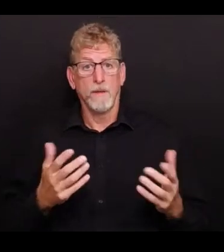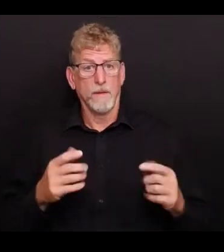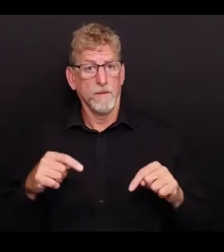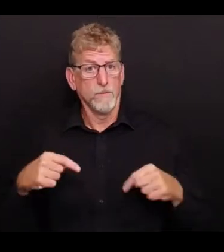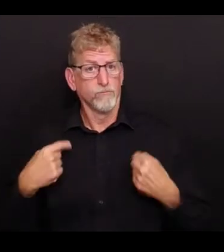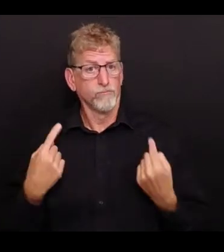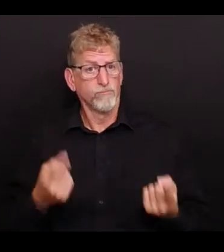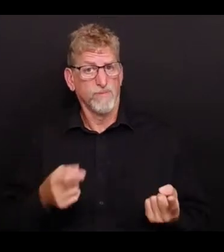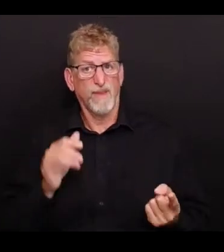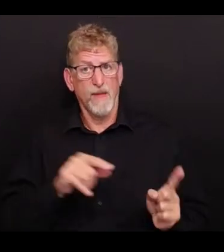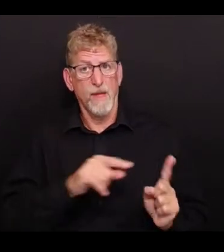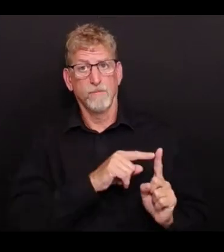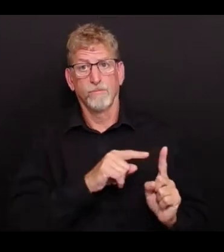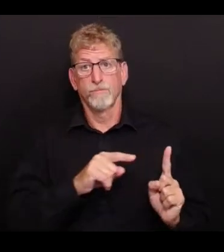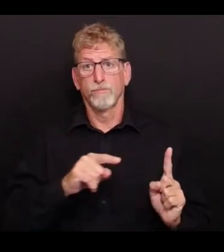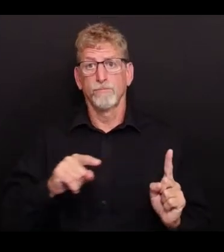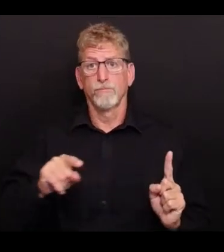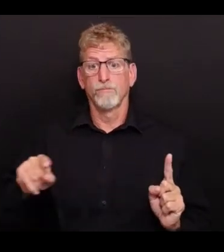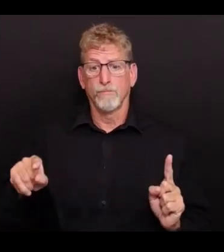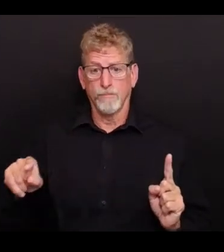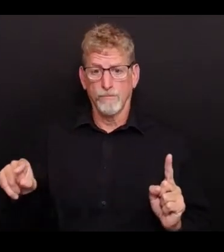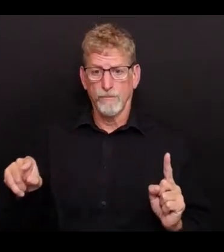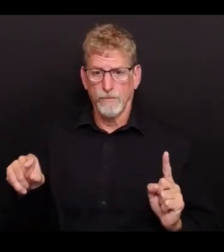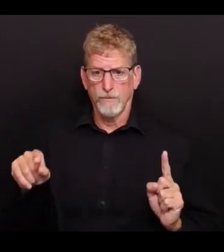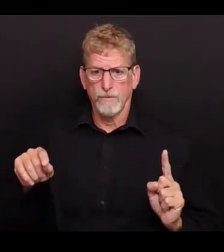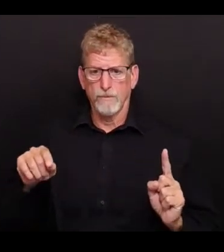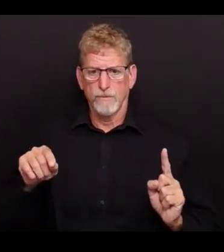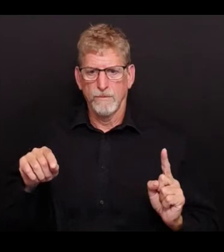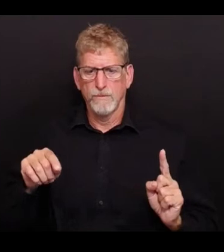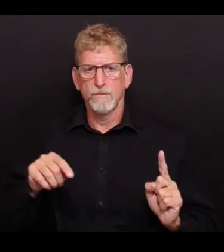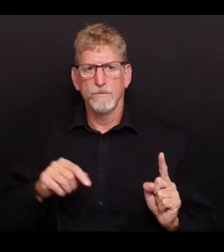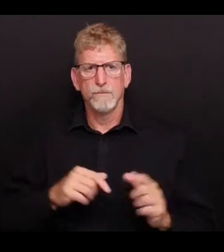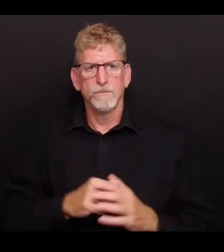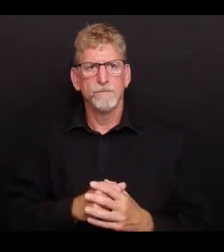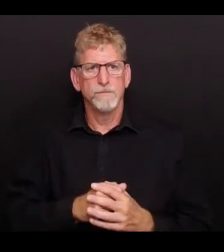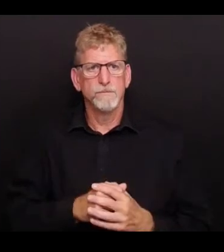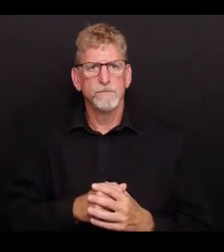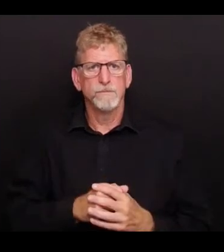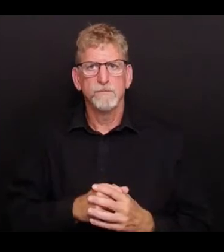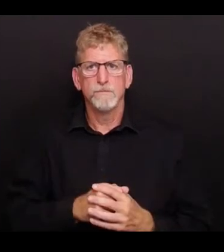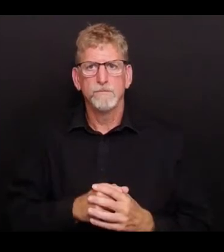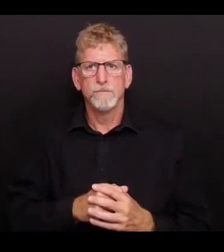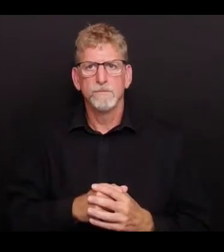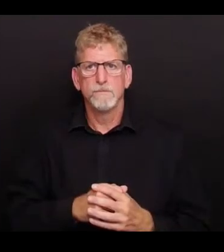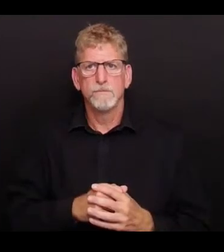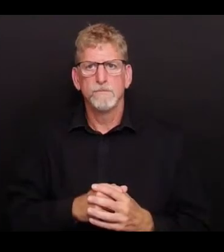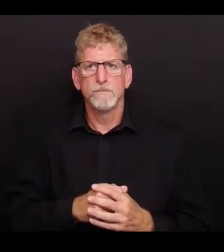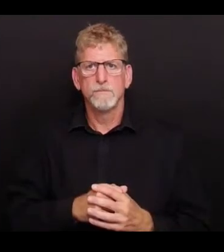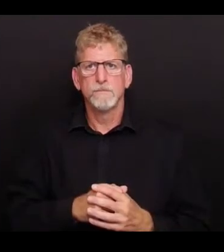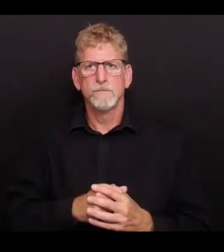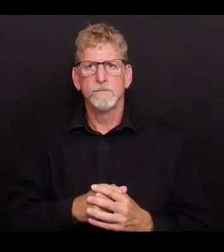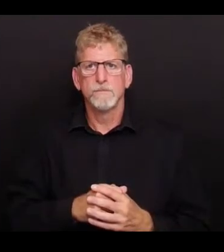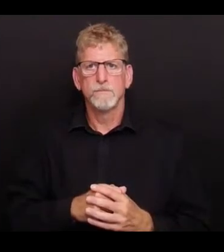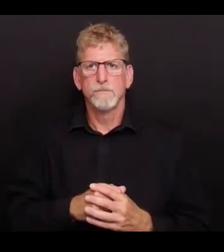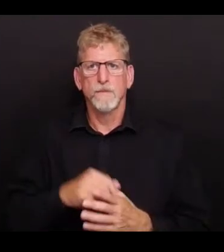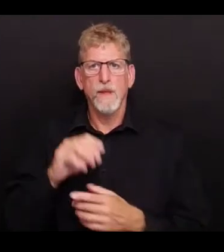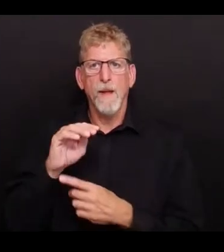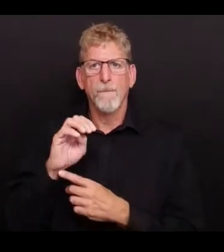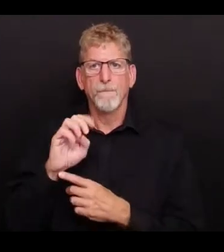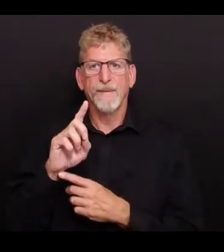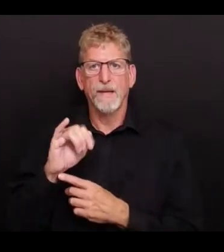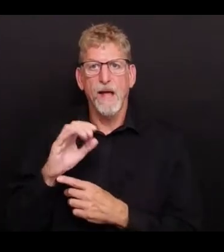is now available on DHS's Medicaid Matters page, as well as on DHS's homepage under latest